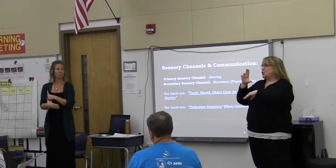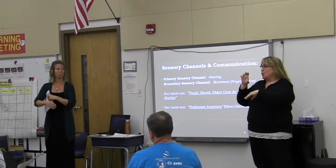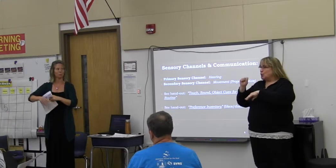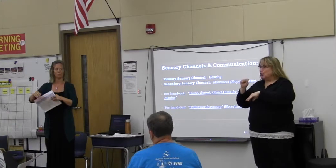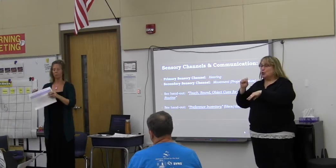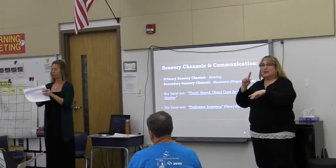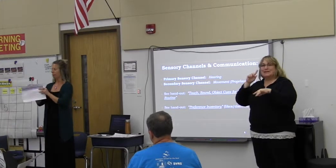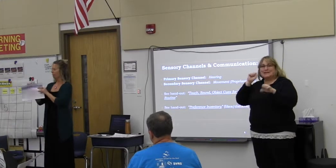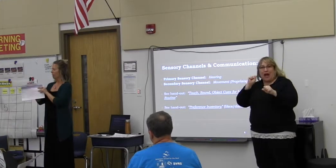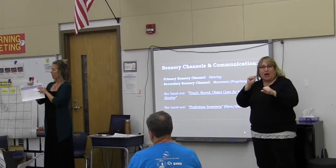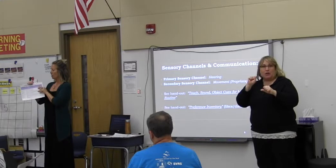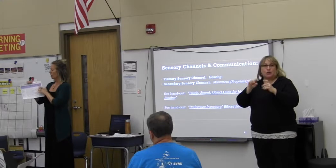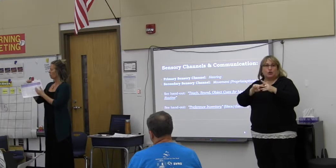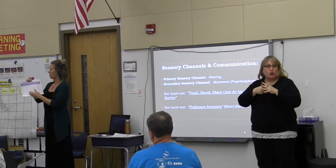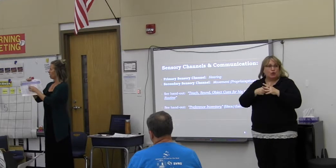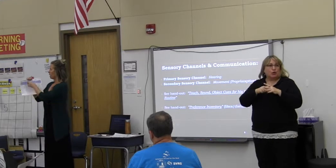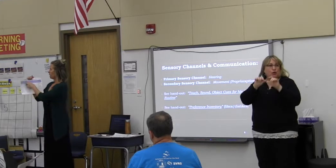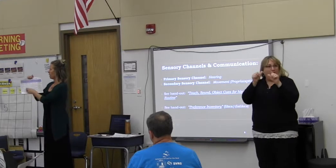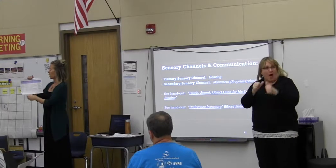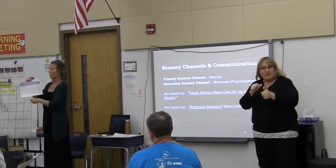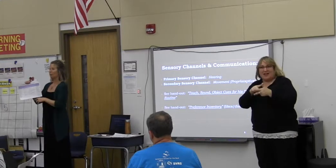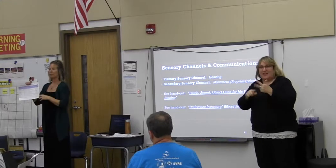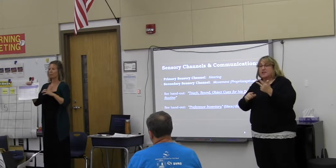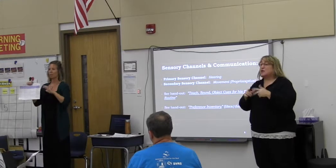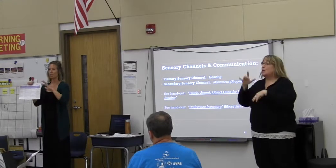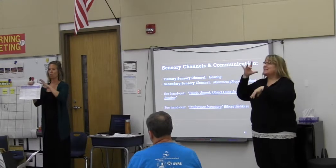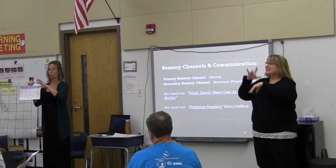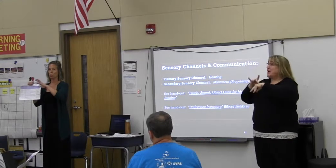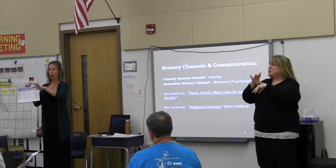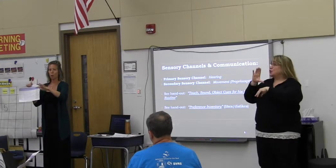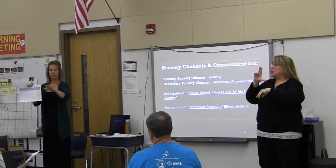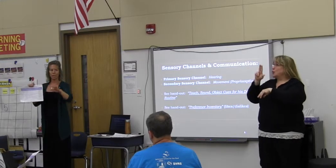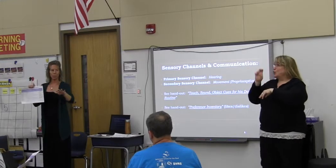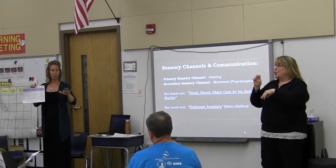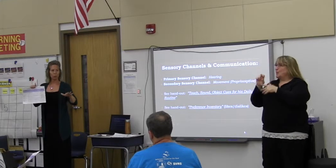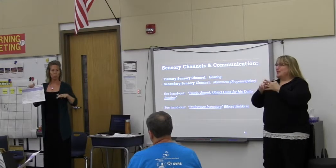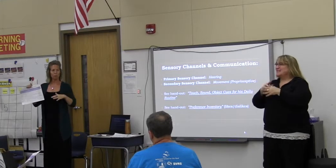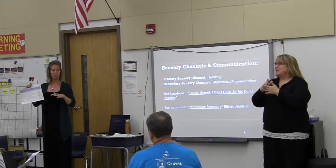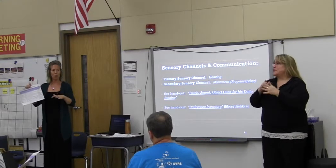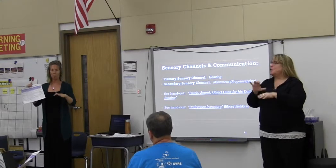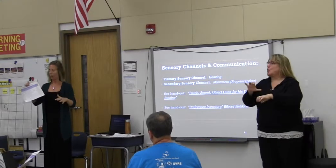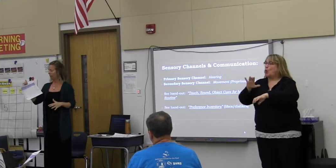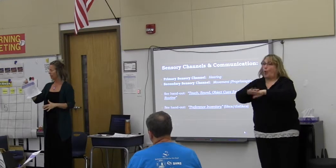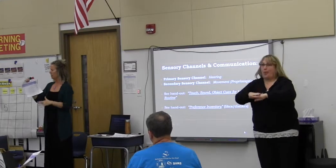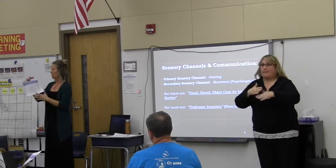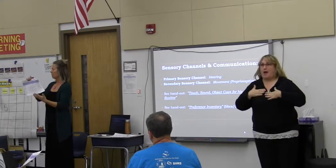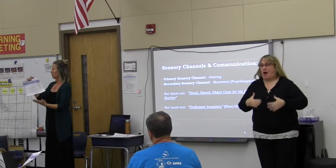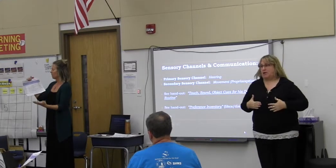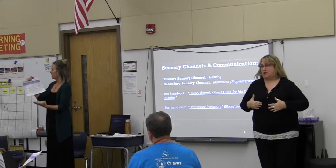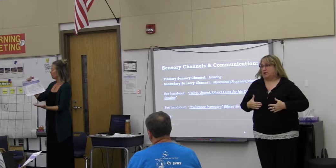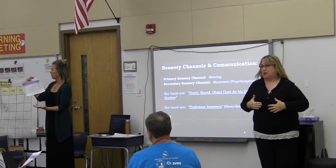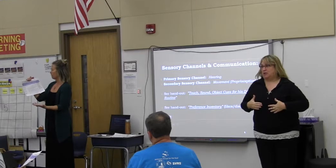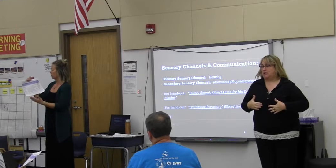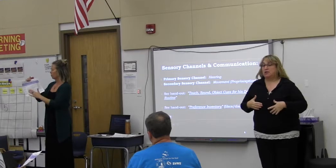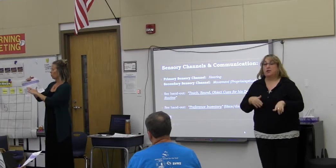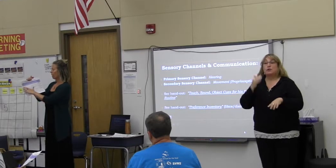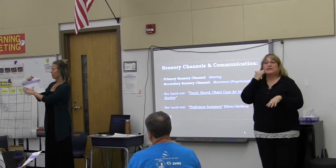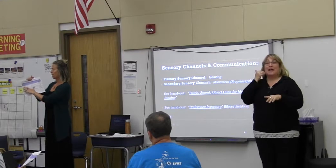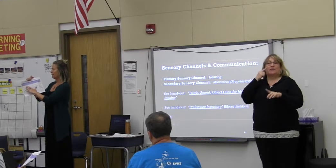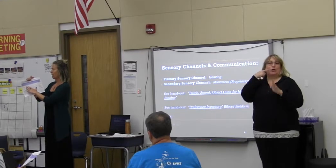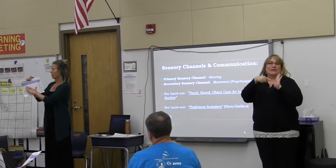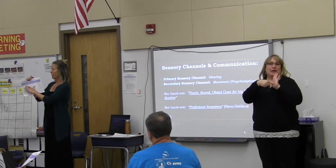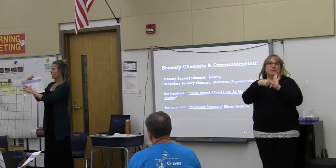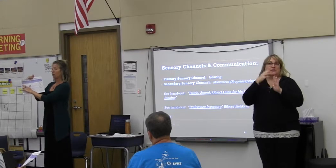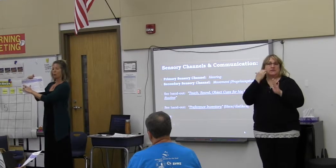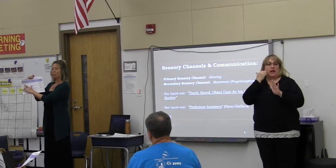cues. So a touch cue is something that you do on the kiddo. You do it on their body. So with Stan, for example, whenever